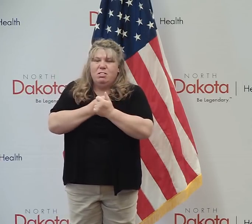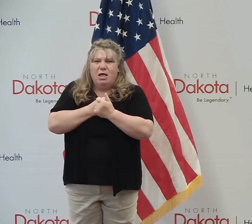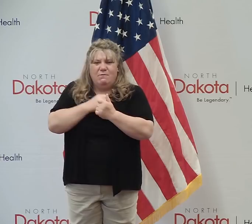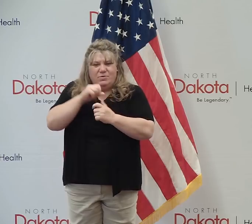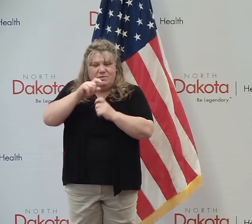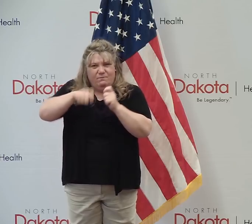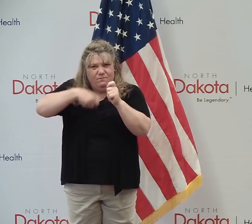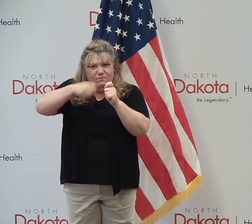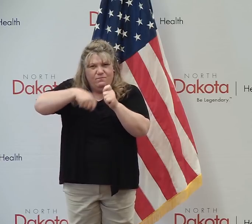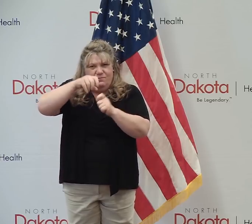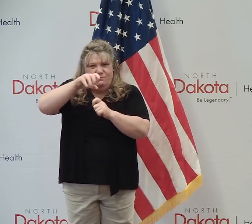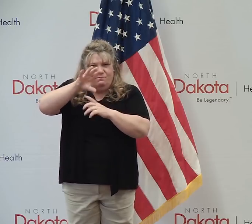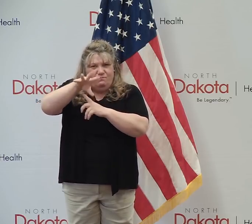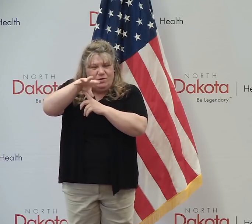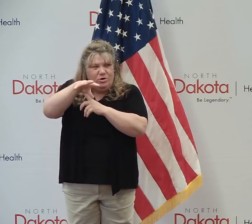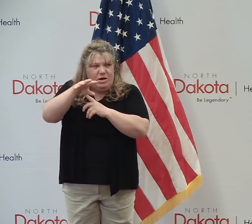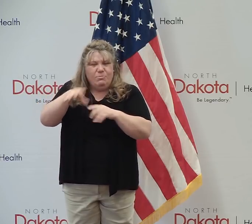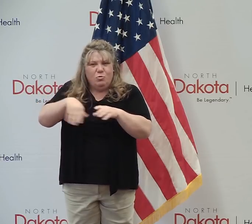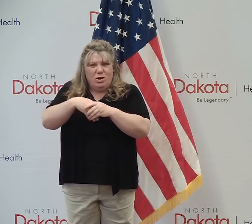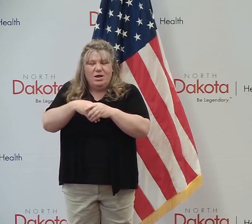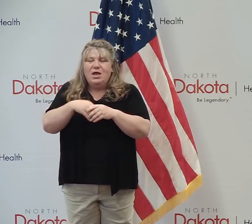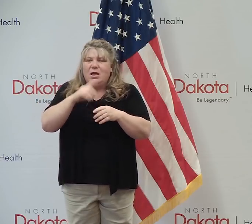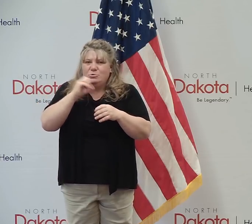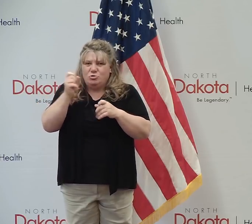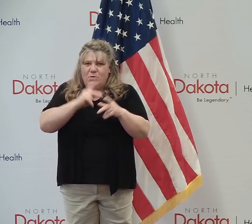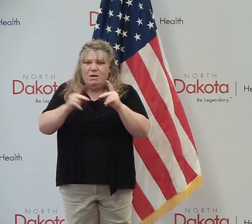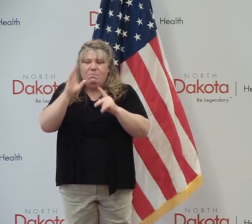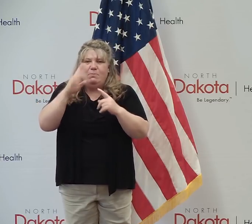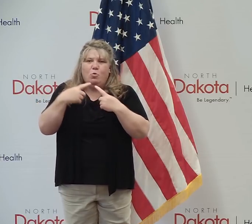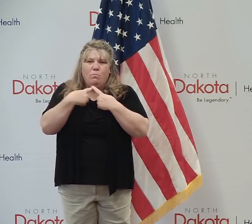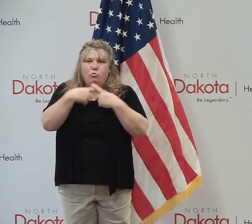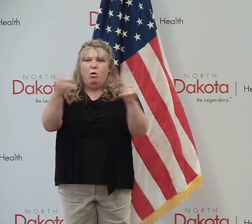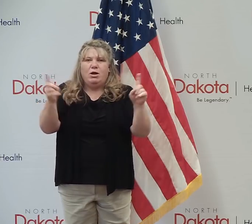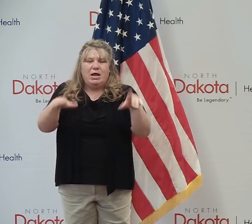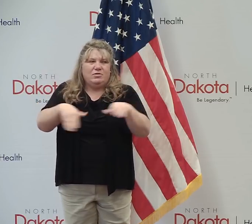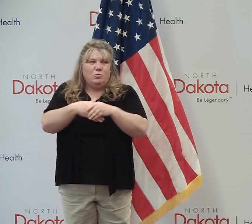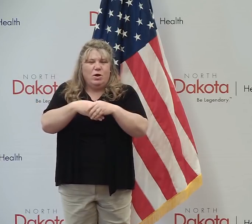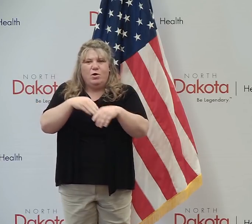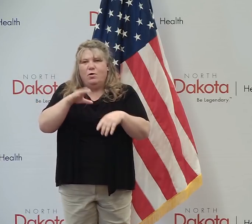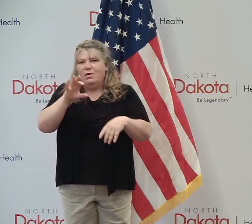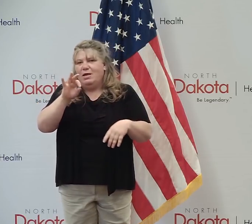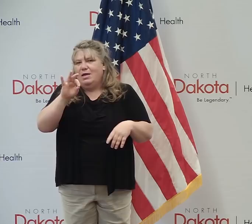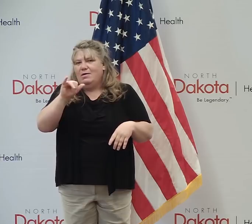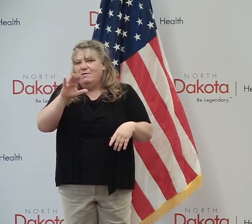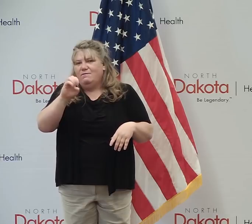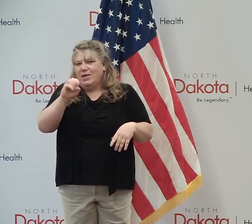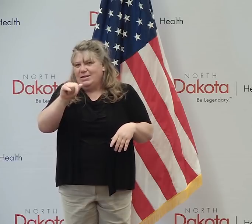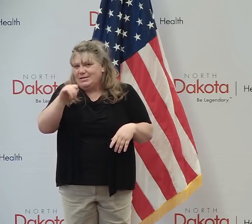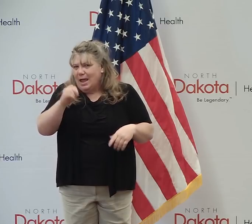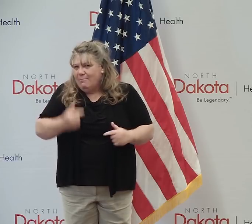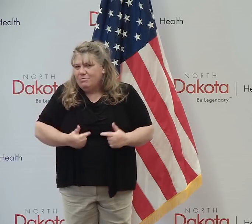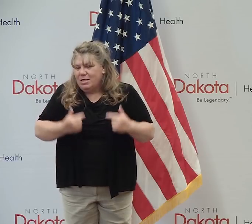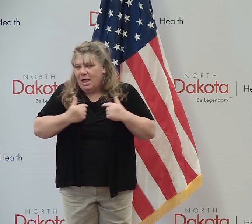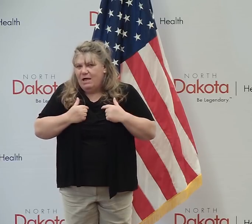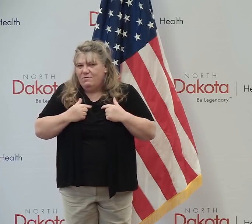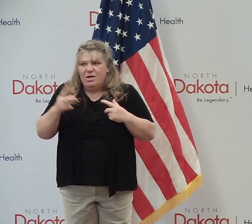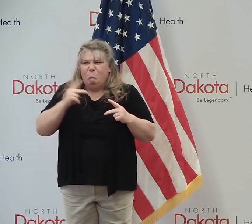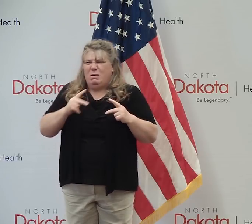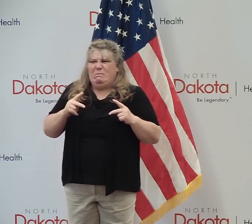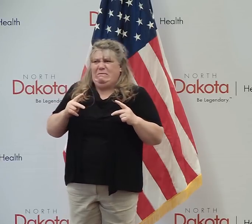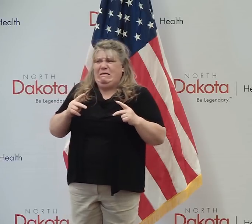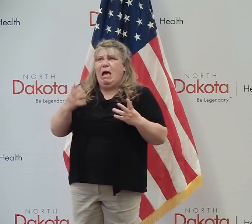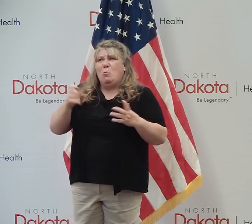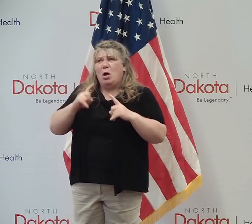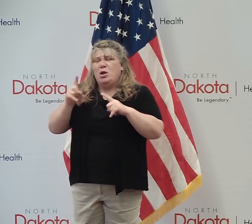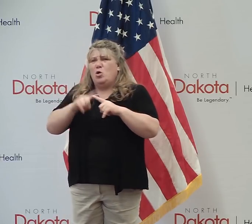wedding. I would think we're going to start seeing a lot of people that'll be broadcasting their wedding or FaceTime living it, or so that people that may feel uncomfortable and can't